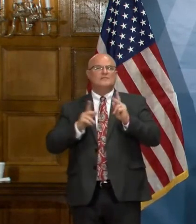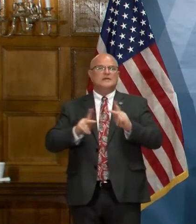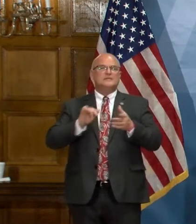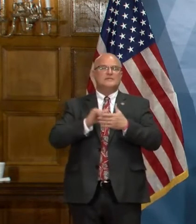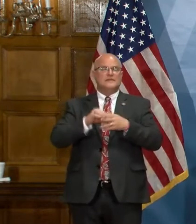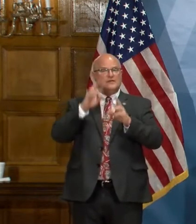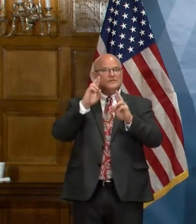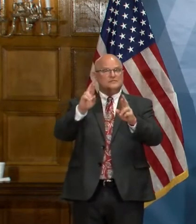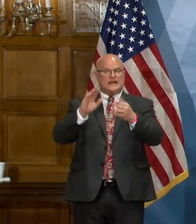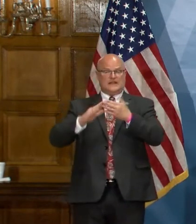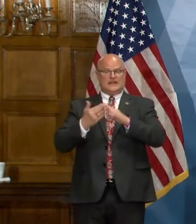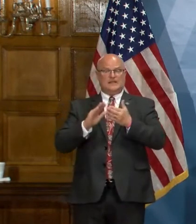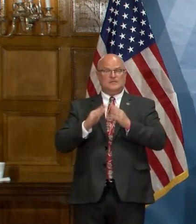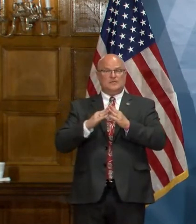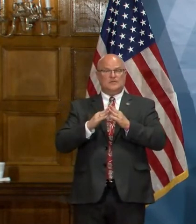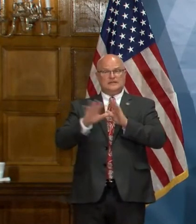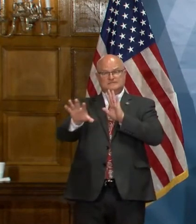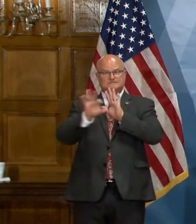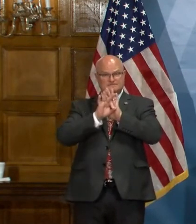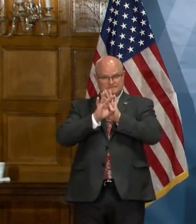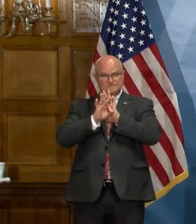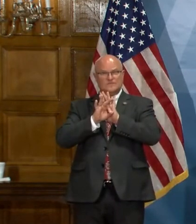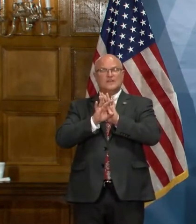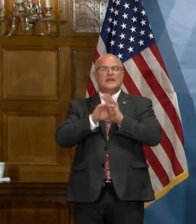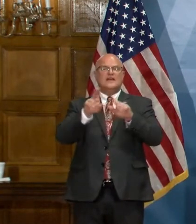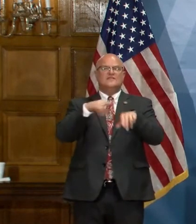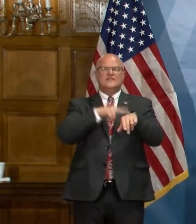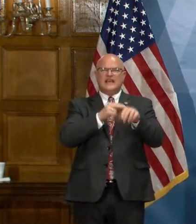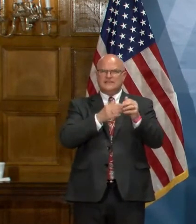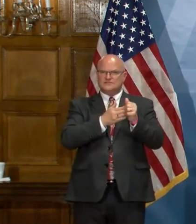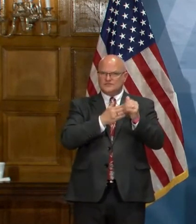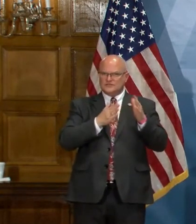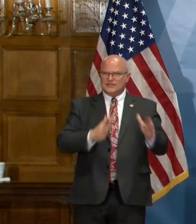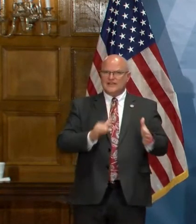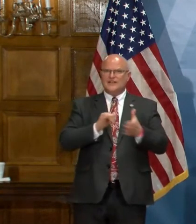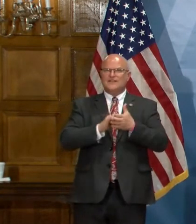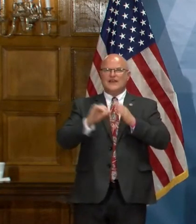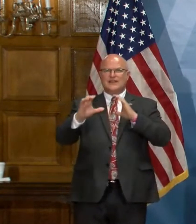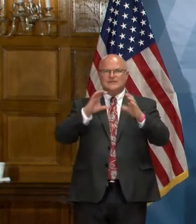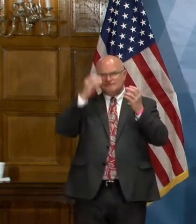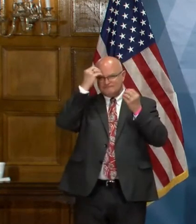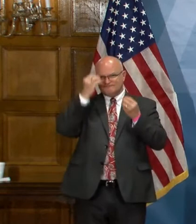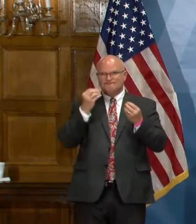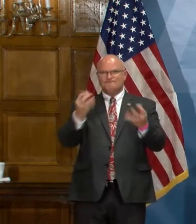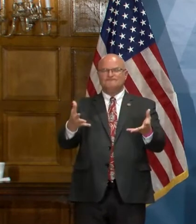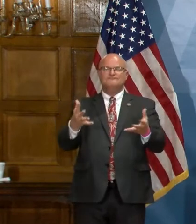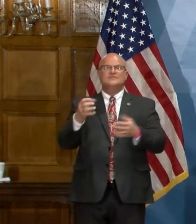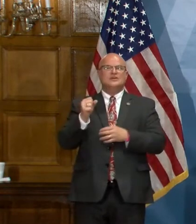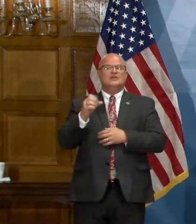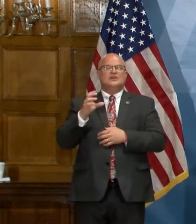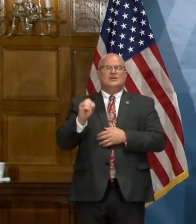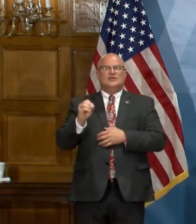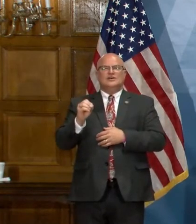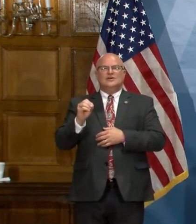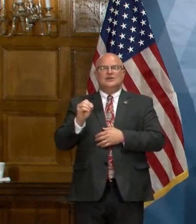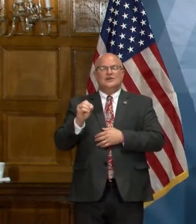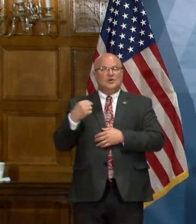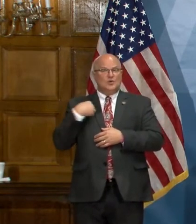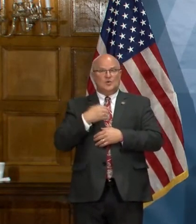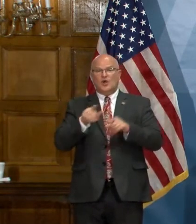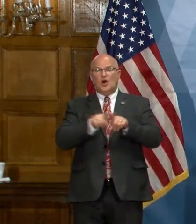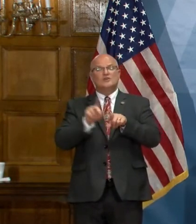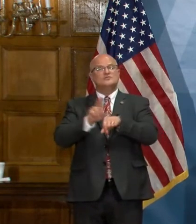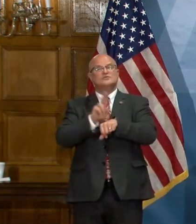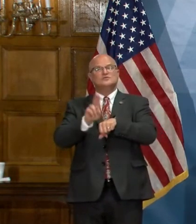are respected in the community, we have national leaders that are communicating it, and so and we're